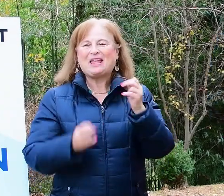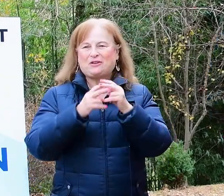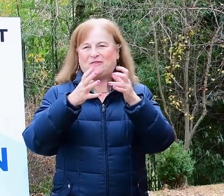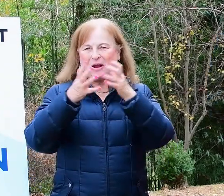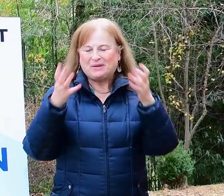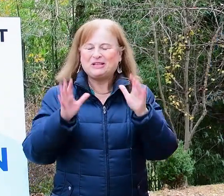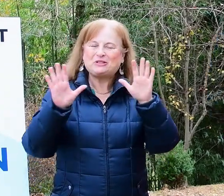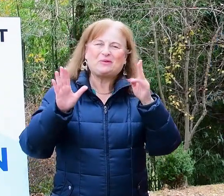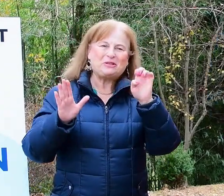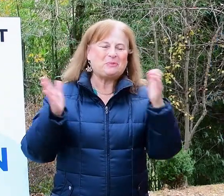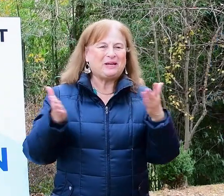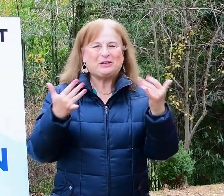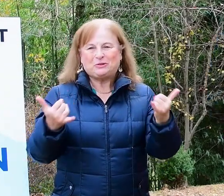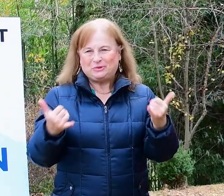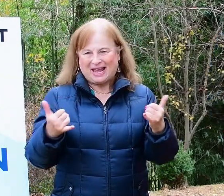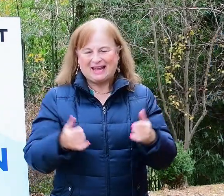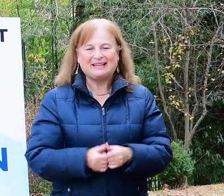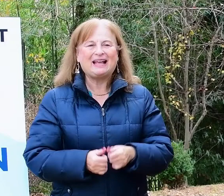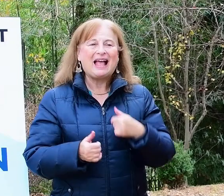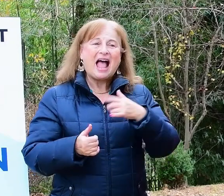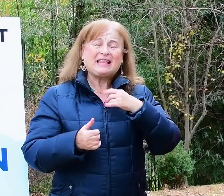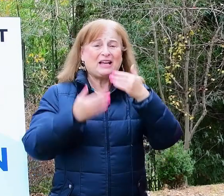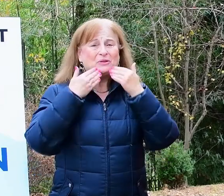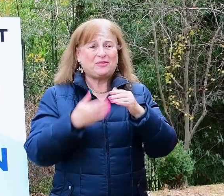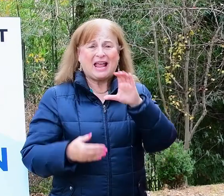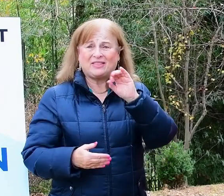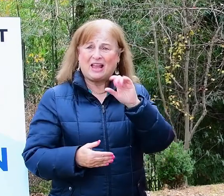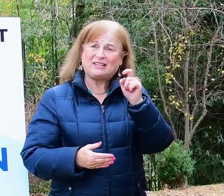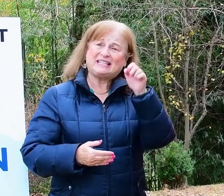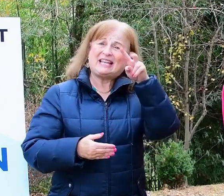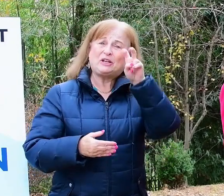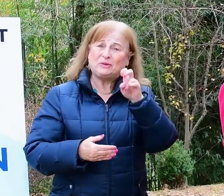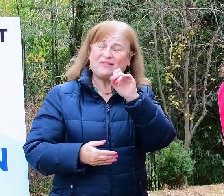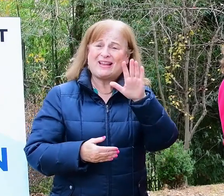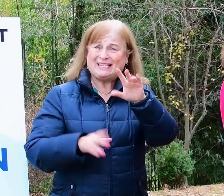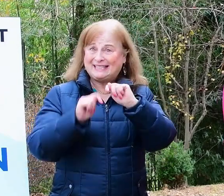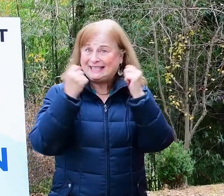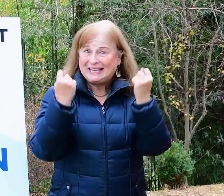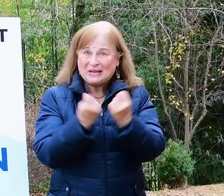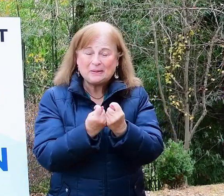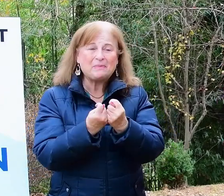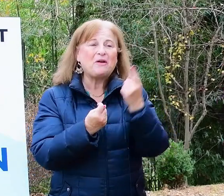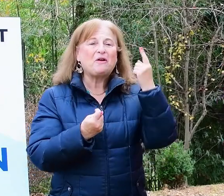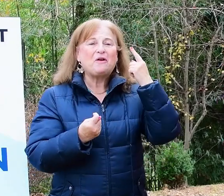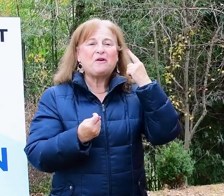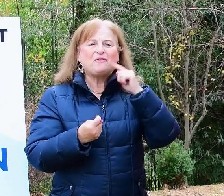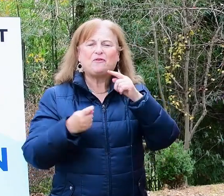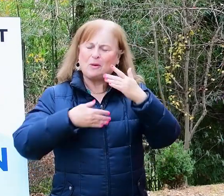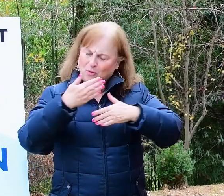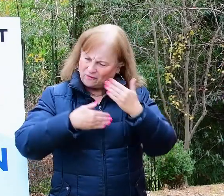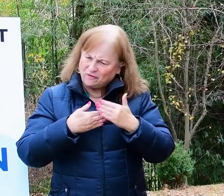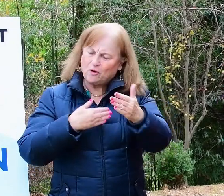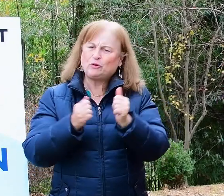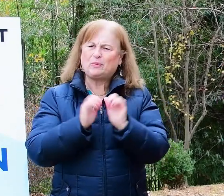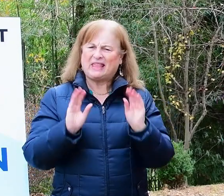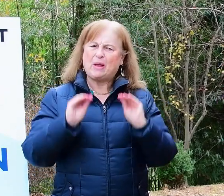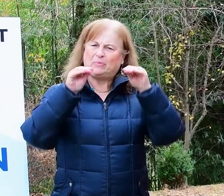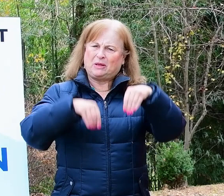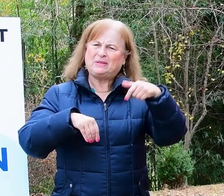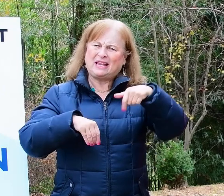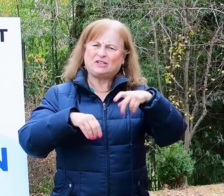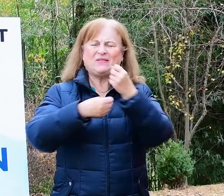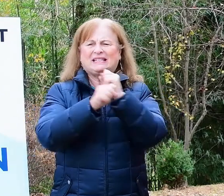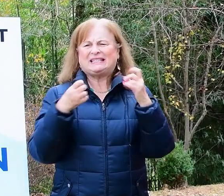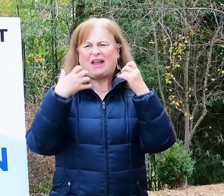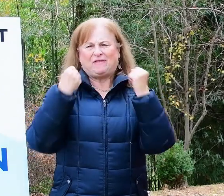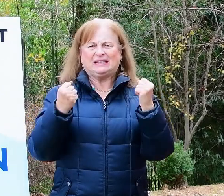very much. It's great to be here today. I'd like to thank the county executive and his team for moving forward with the implementation of the